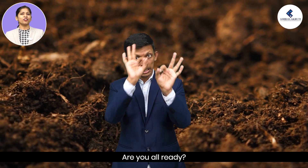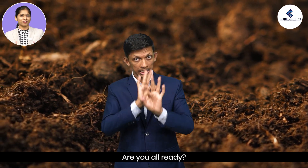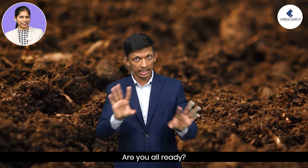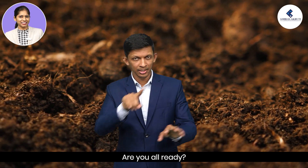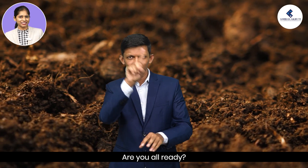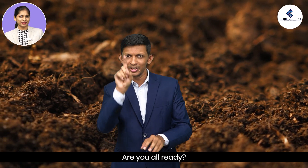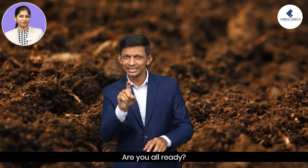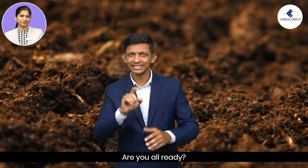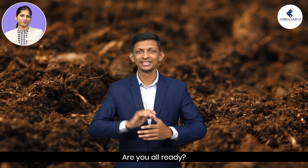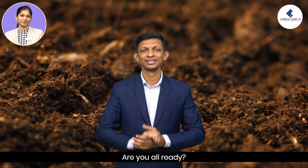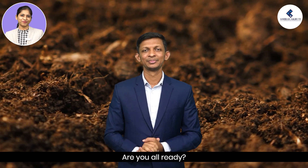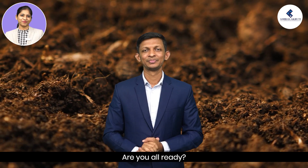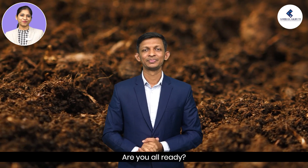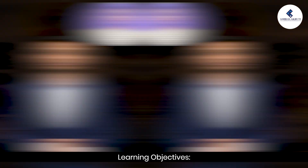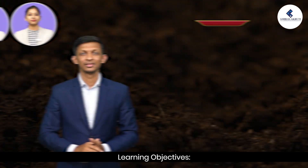Are you all ready?